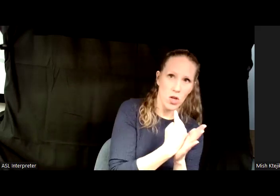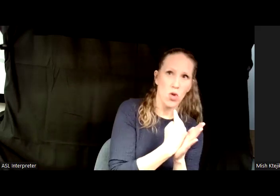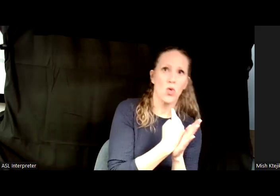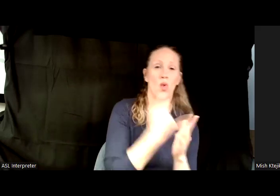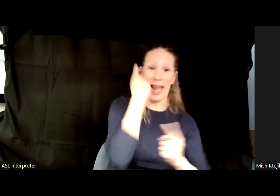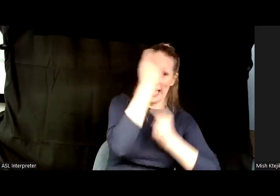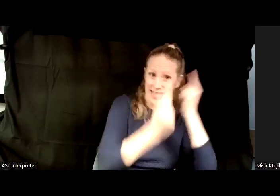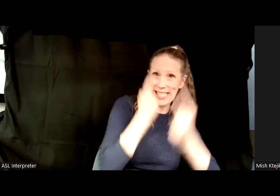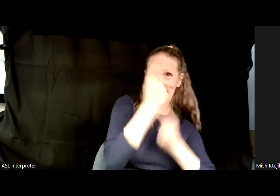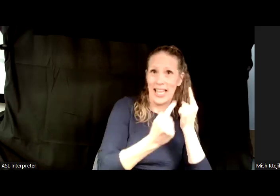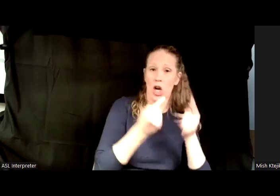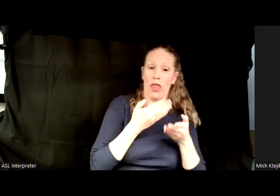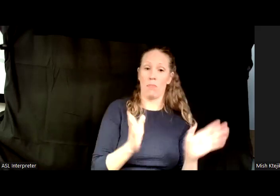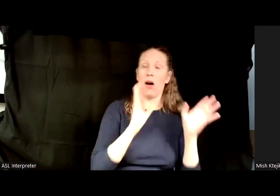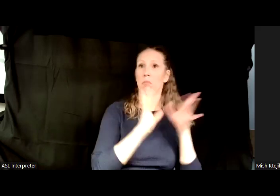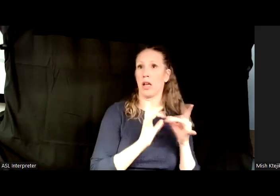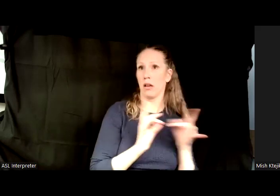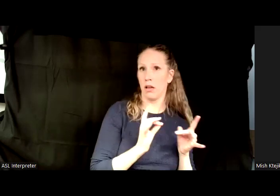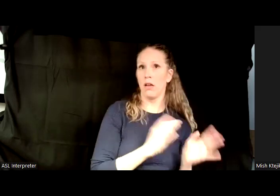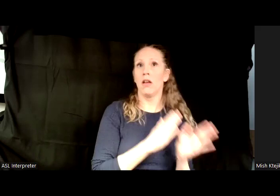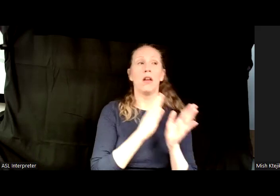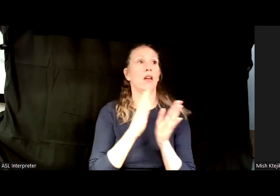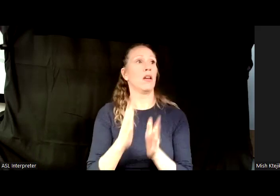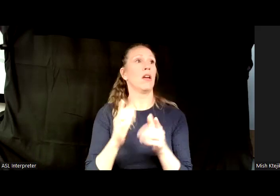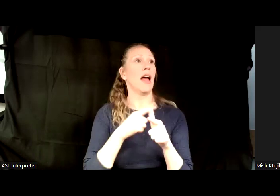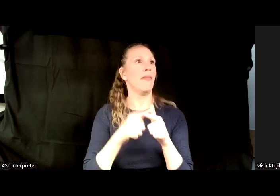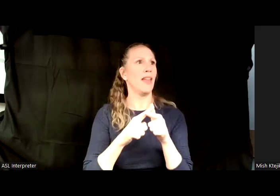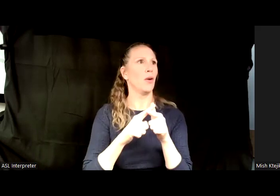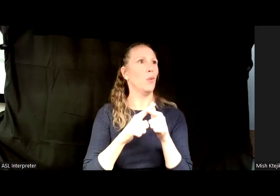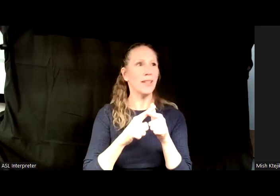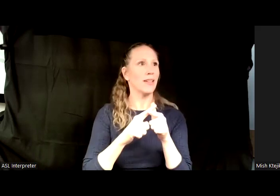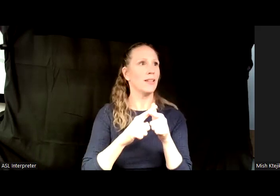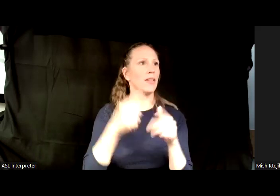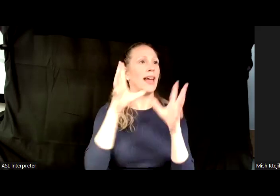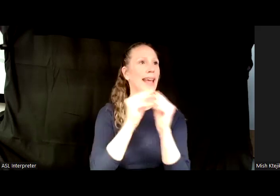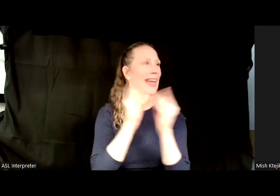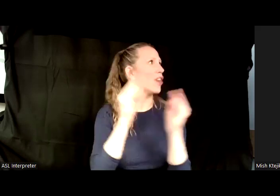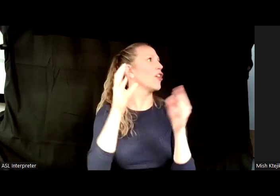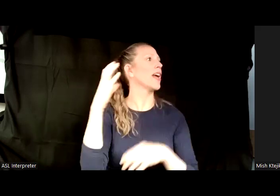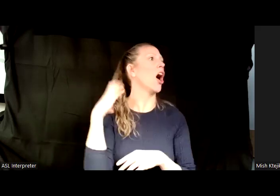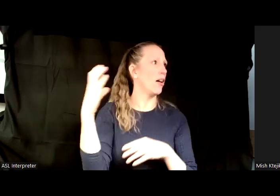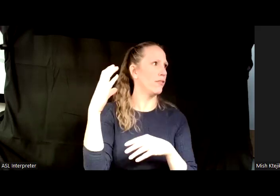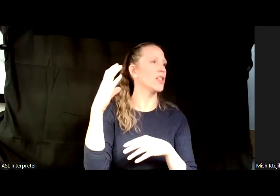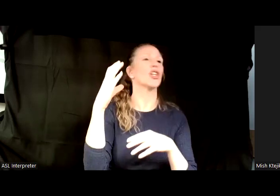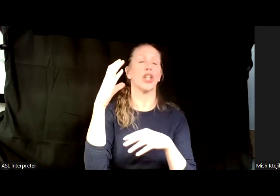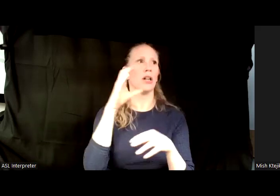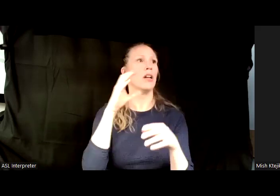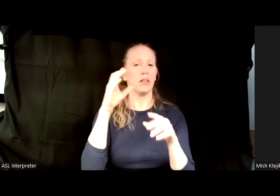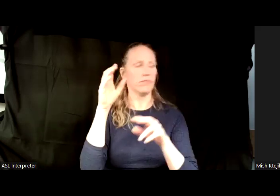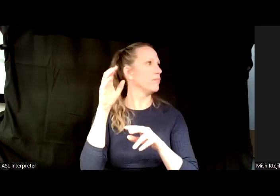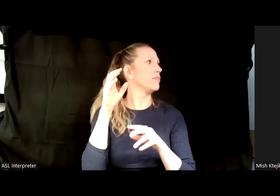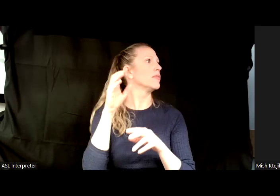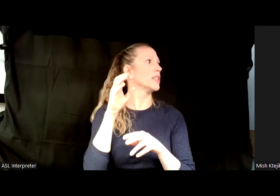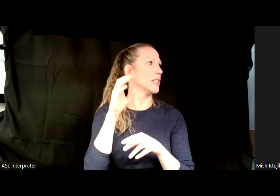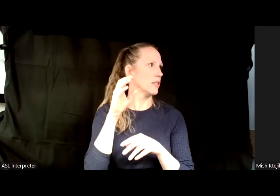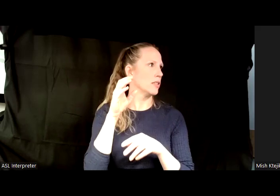and consider the public comment received, and the hearings officer reports, meeting on May 15th, and adopt permanent rules based on